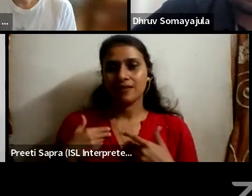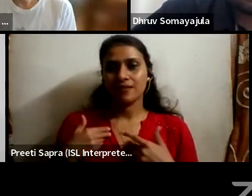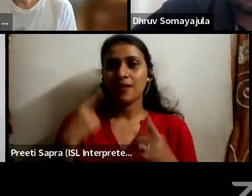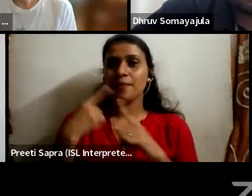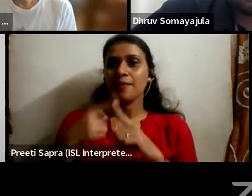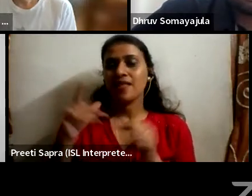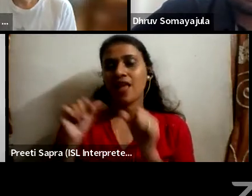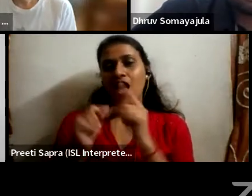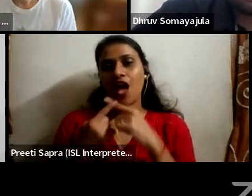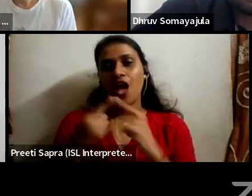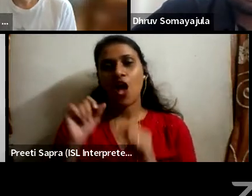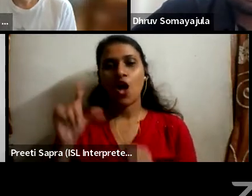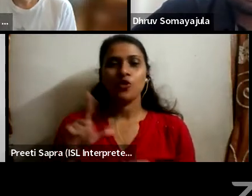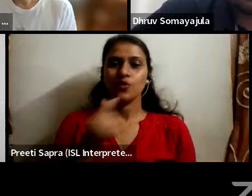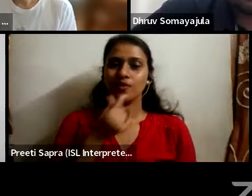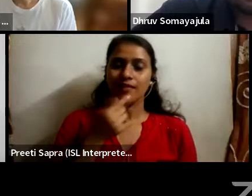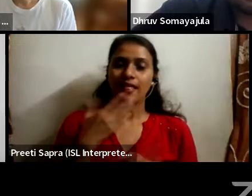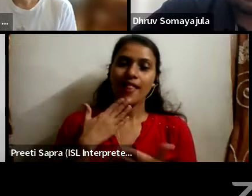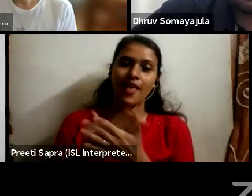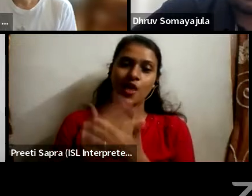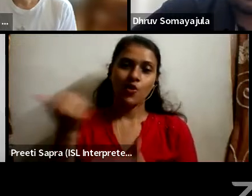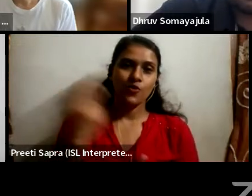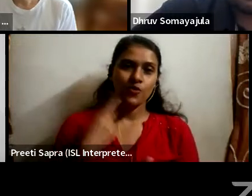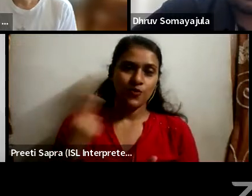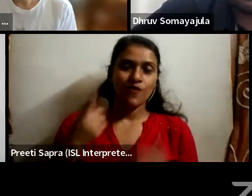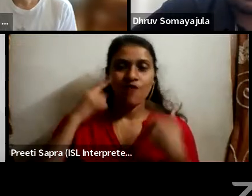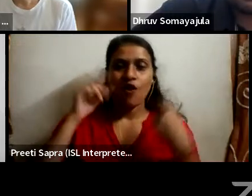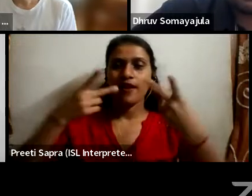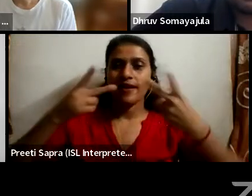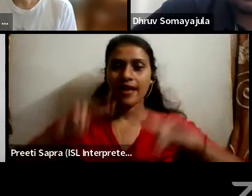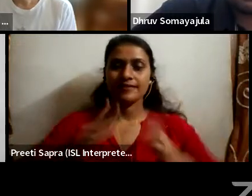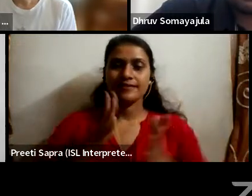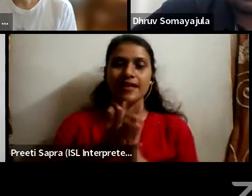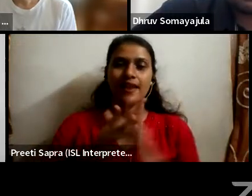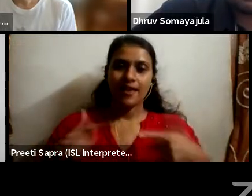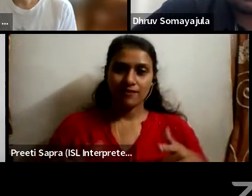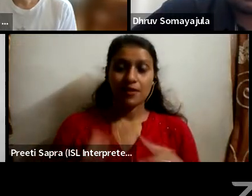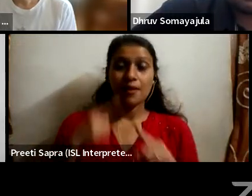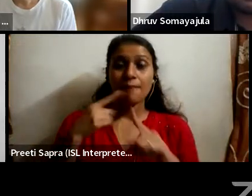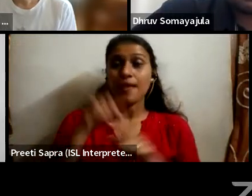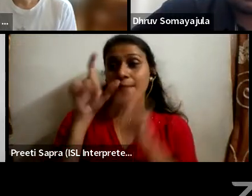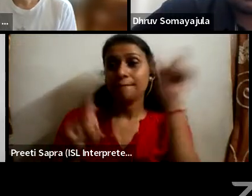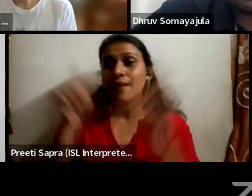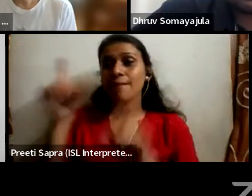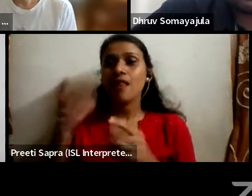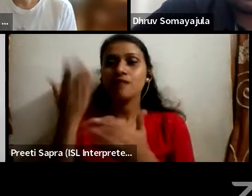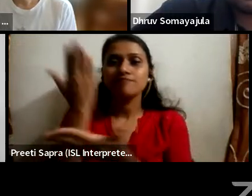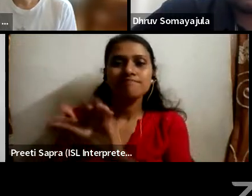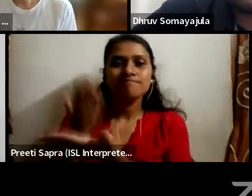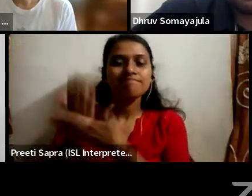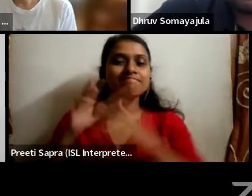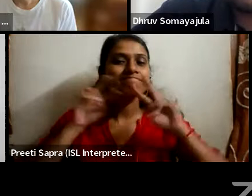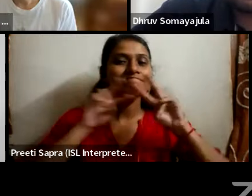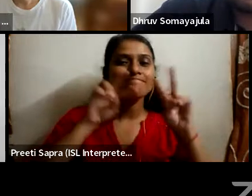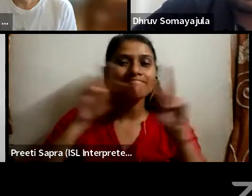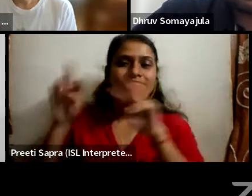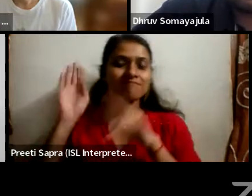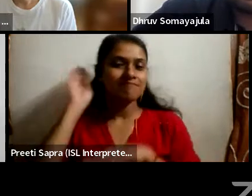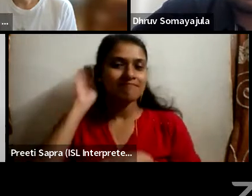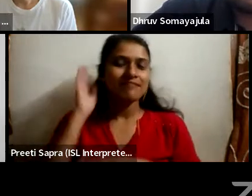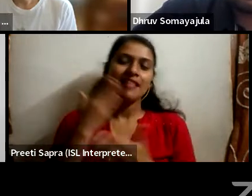the ISL translation again. And thank you to the attendees for being patient listeners.